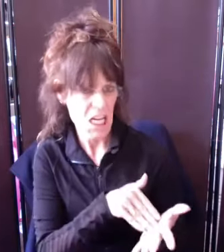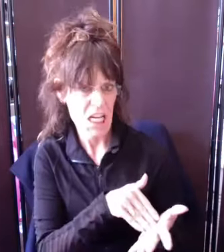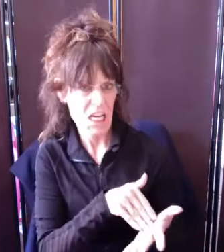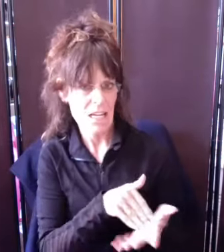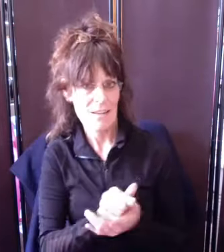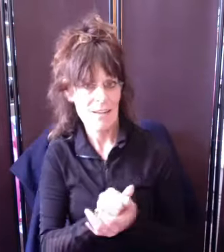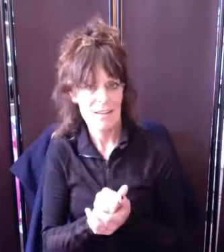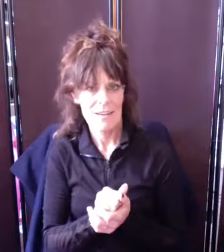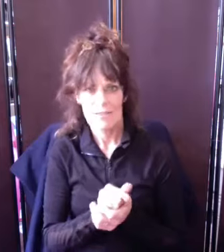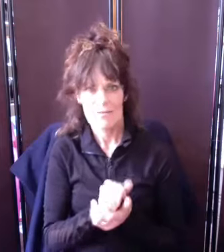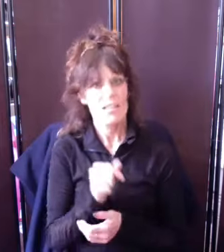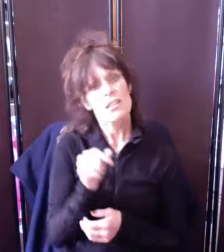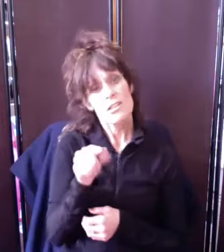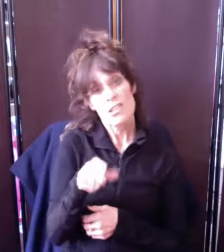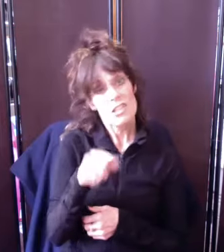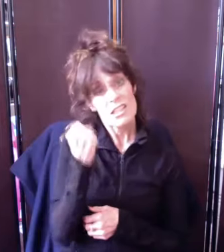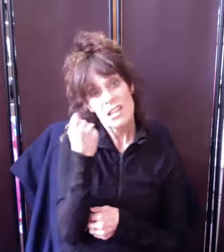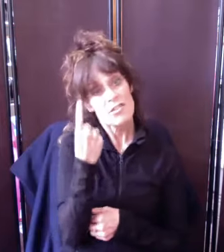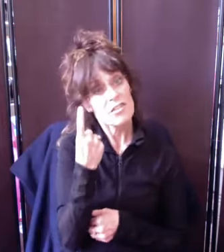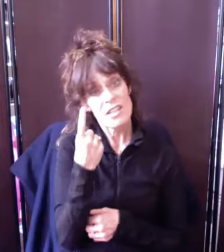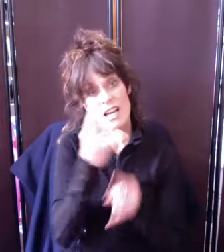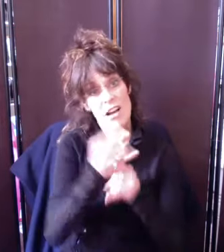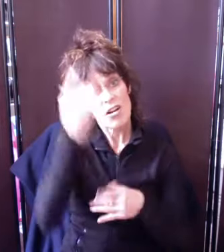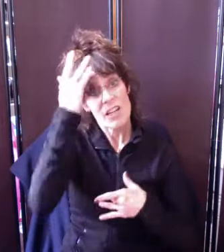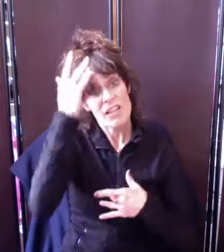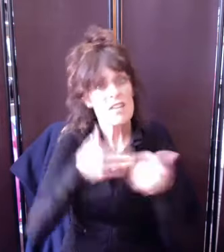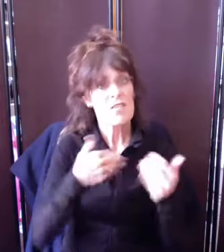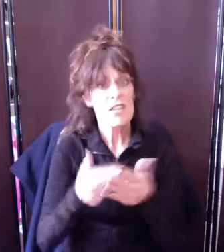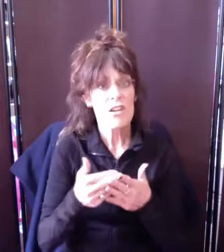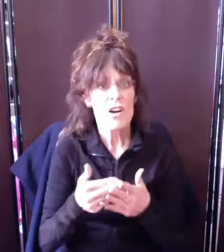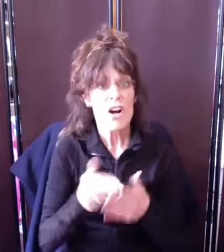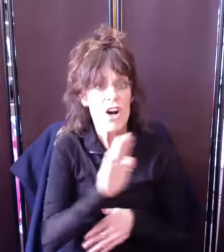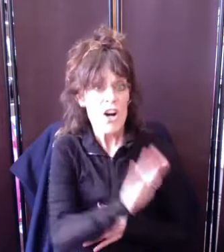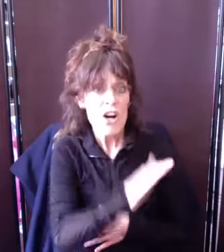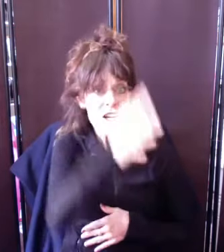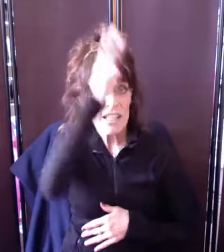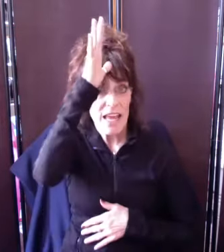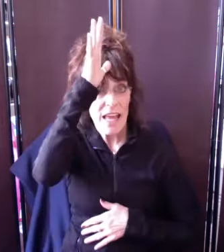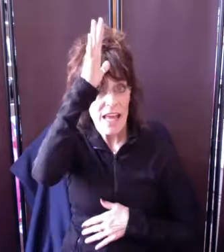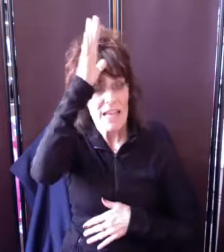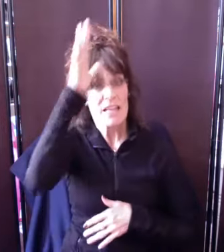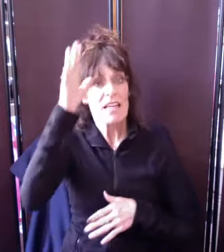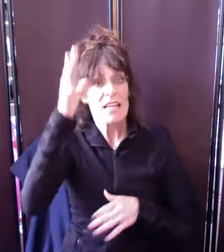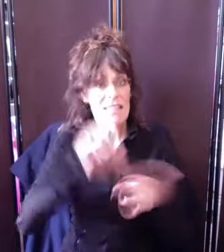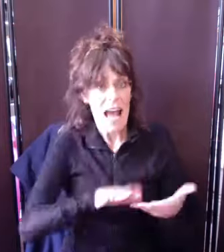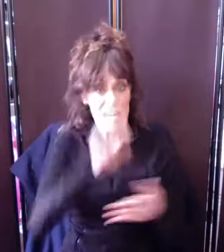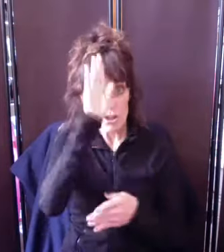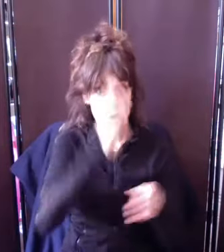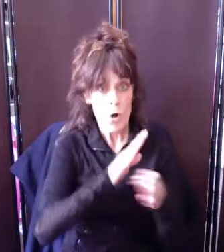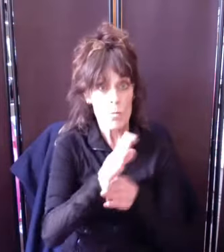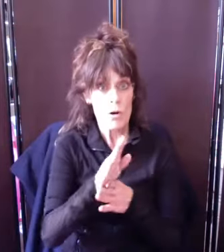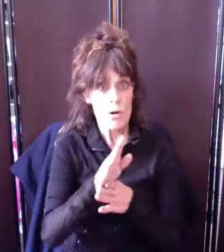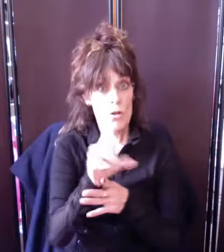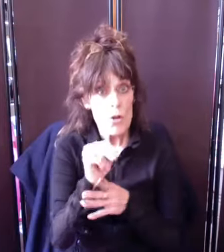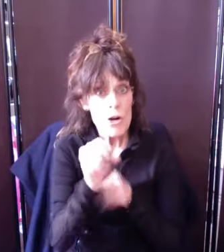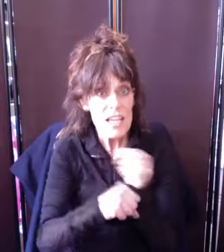She didn't understand alcoholism, even though her dad got sober and died with almost 40 years of sobriety. But he got sober after she left